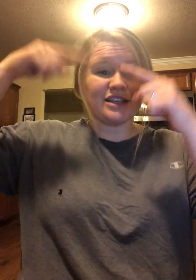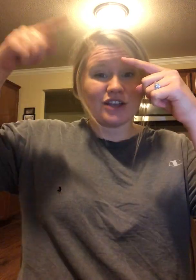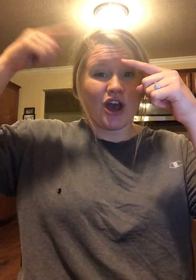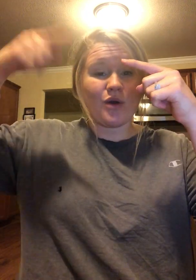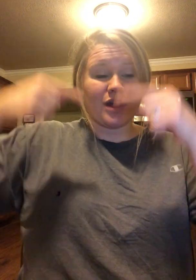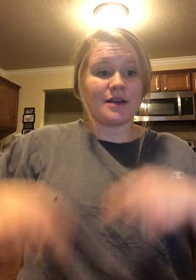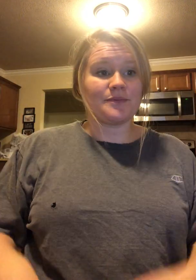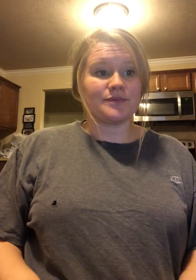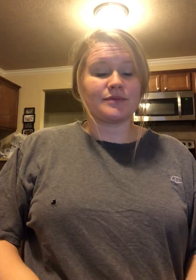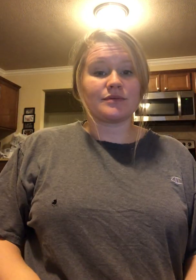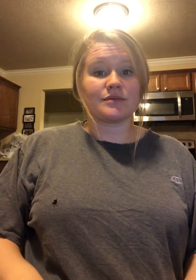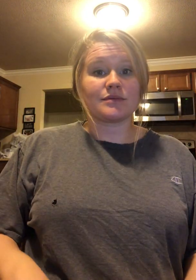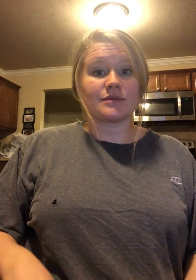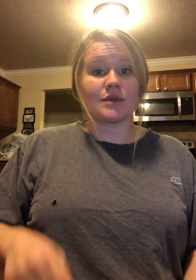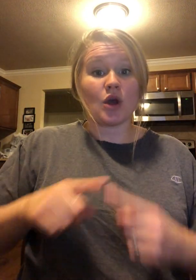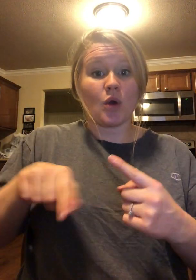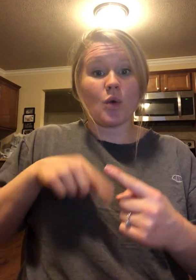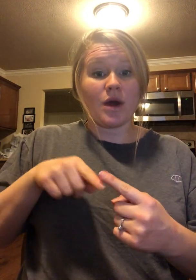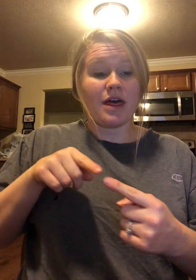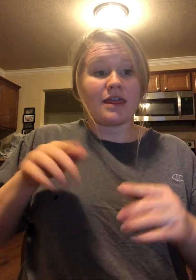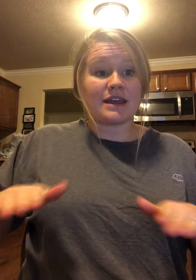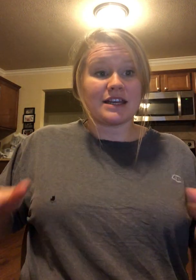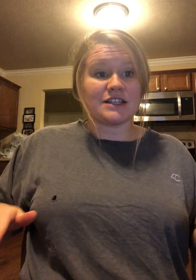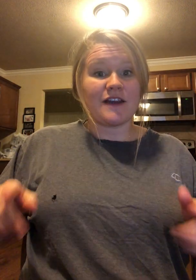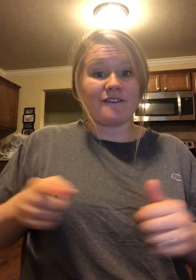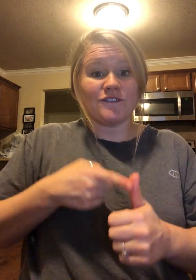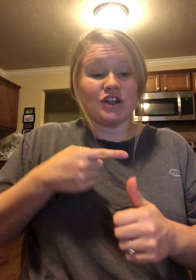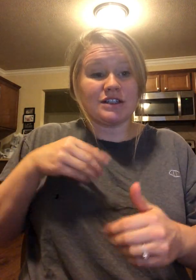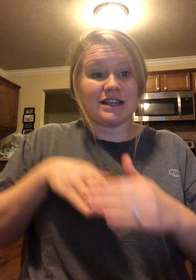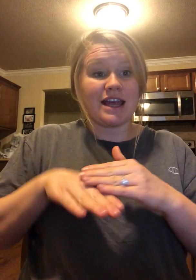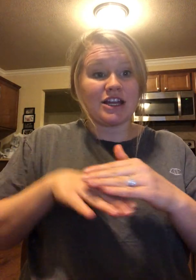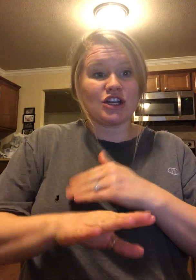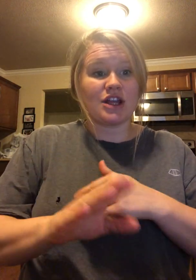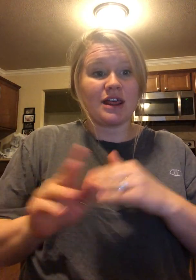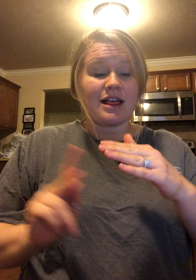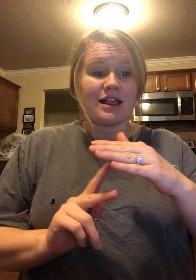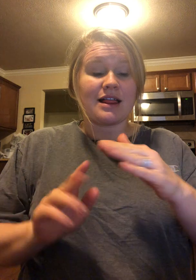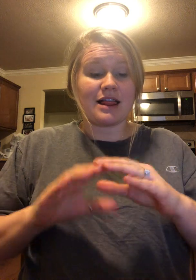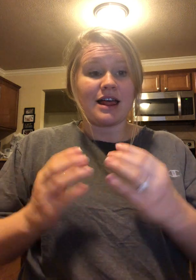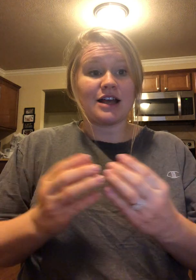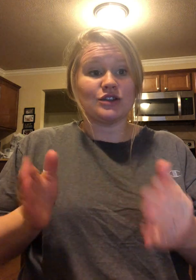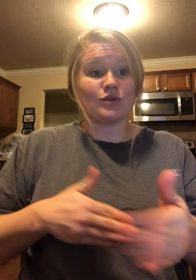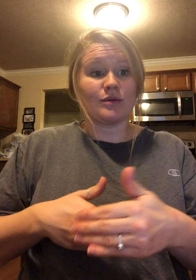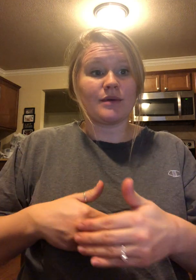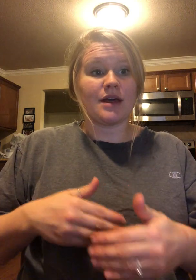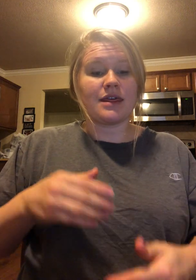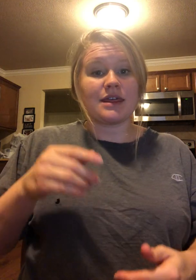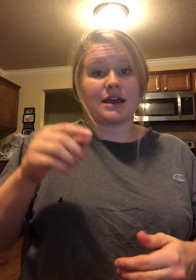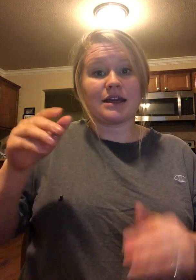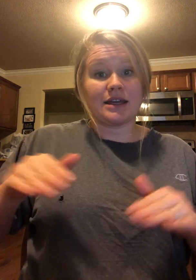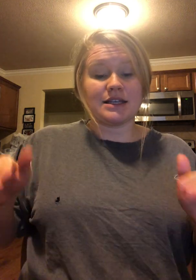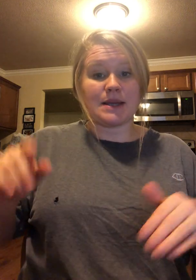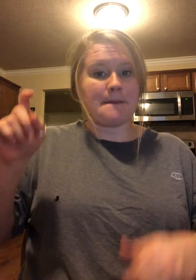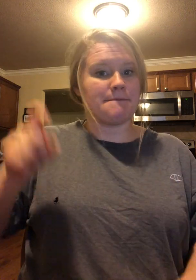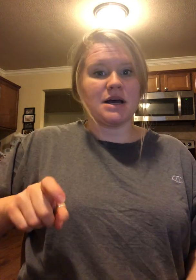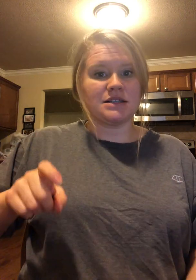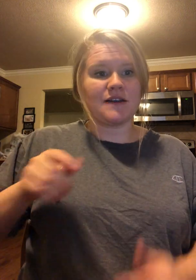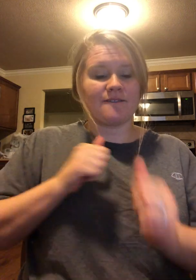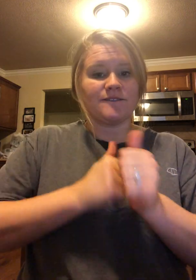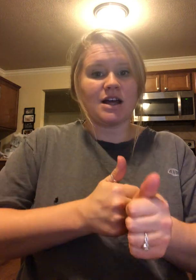When the kids first enter the classroom, it's important for them to follow a routine and be aware of what their day will look like. In the morning,